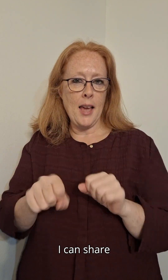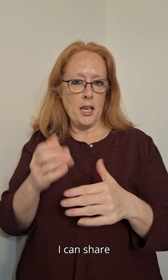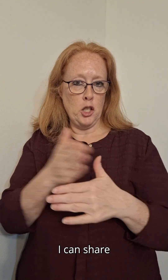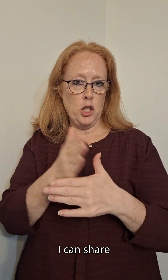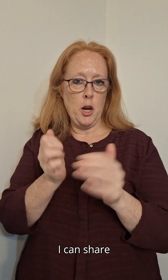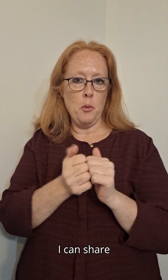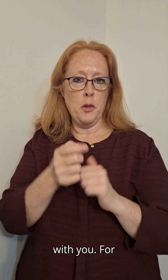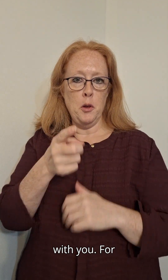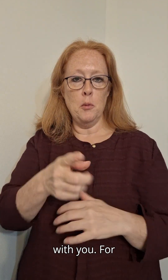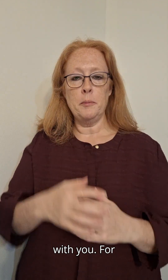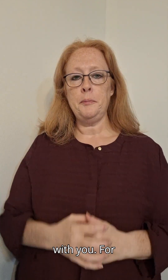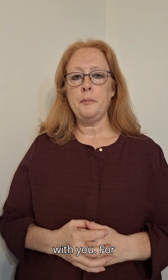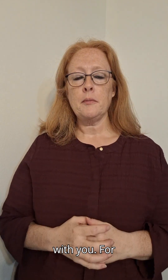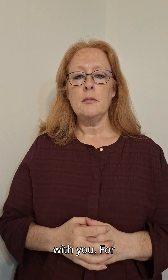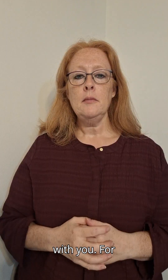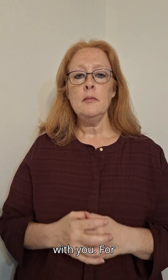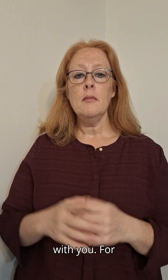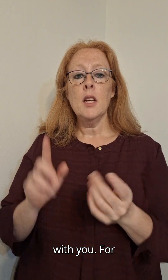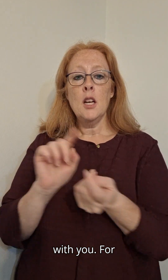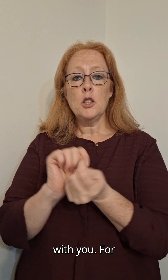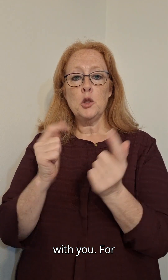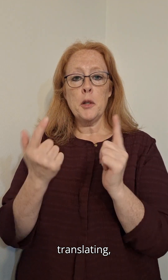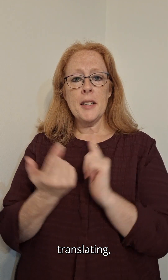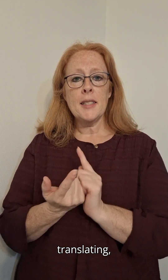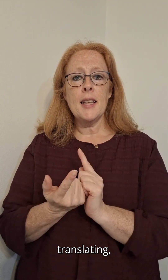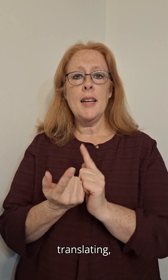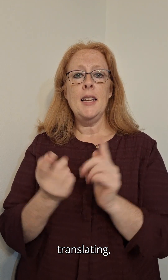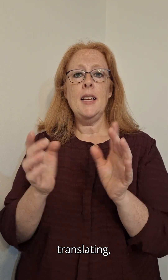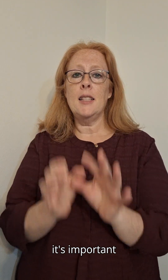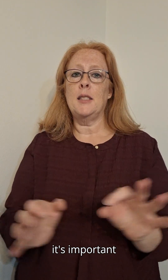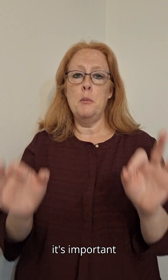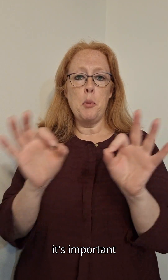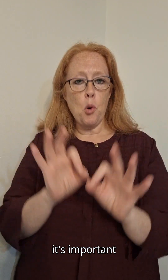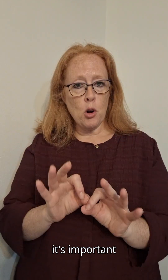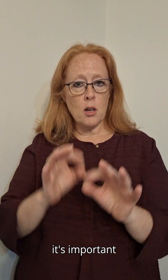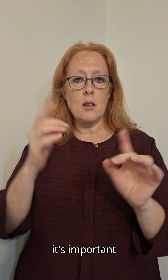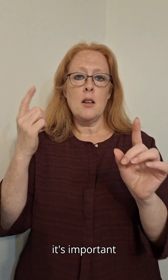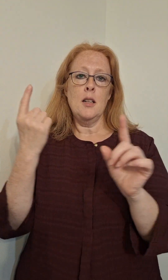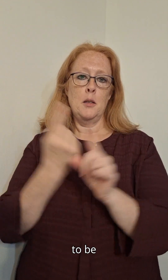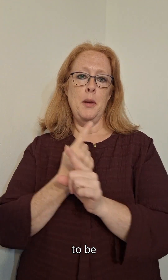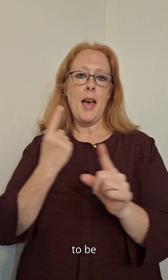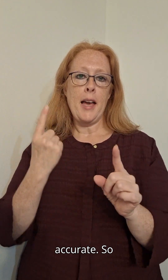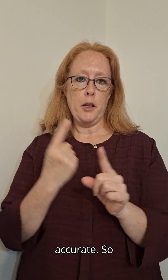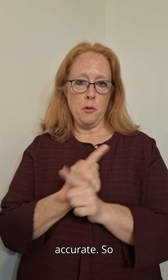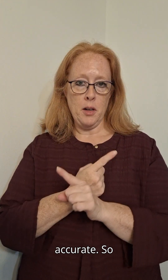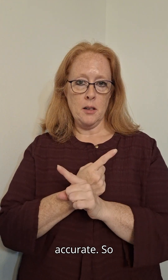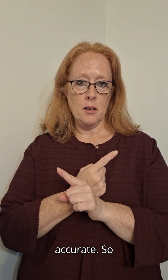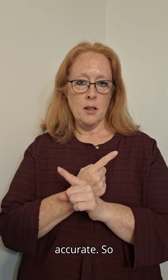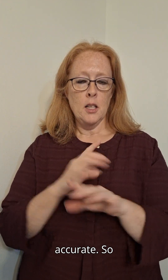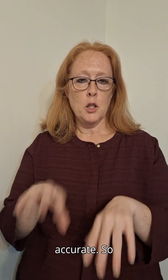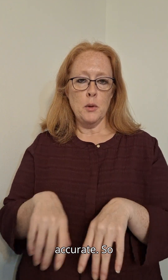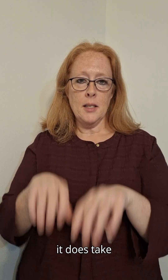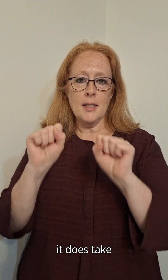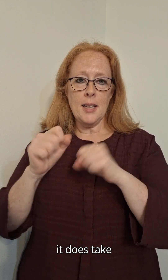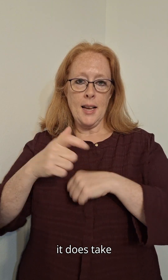can share with you. So translating, it's important to be accurate, so it does take